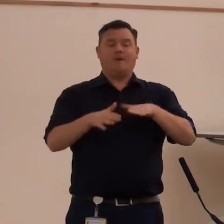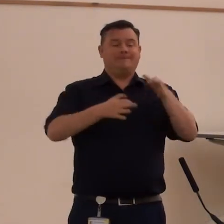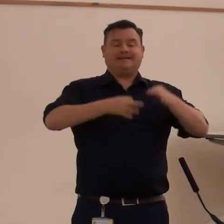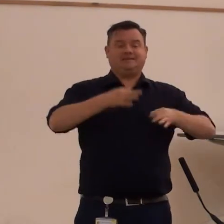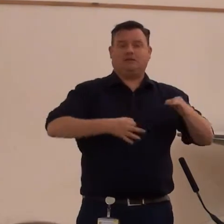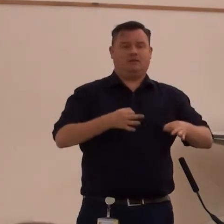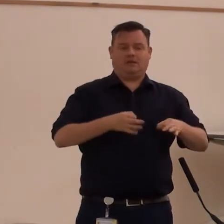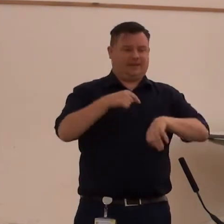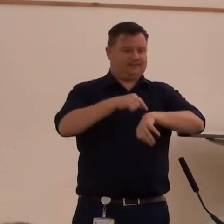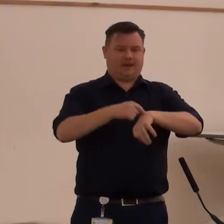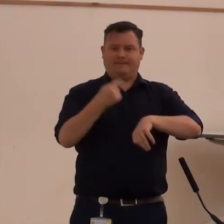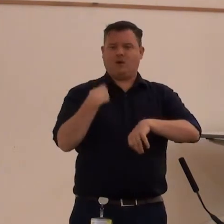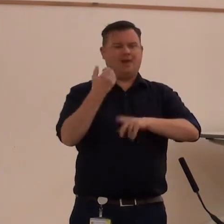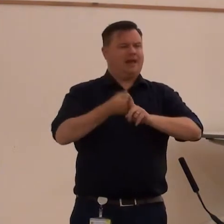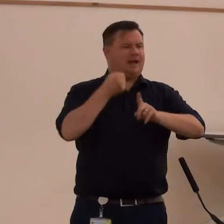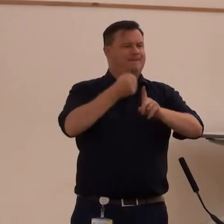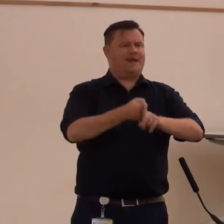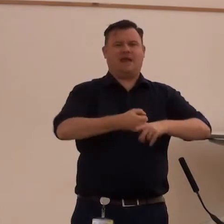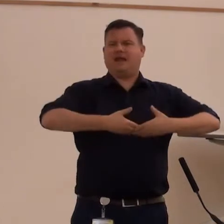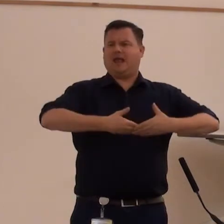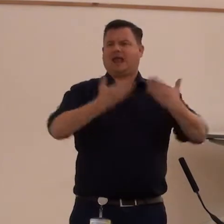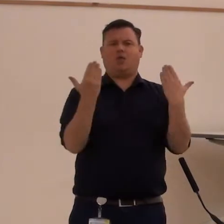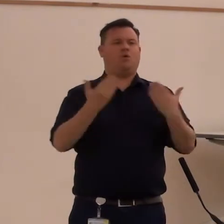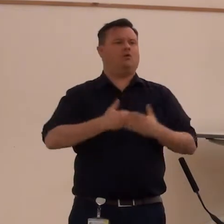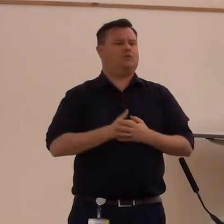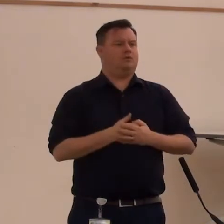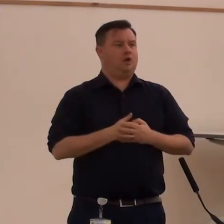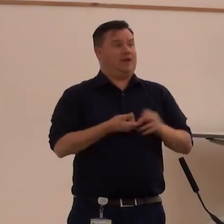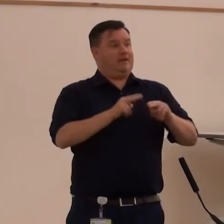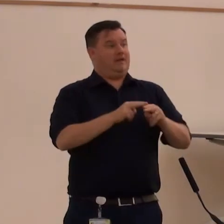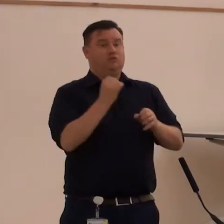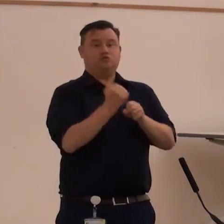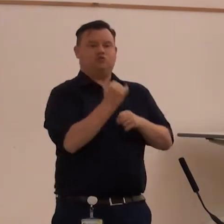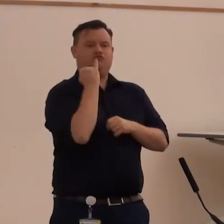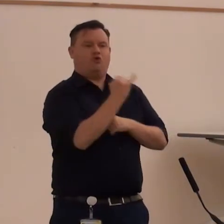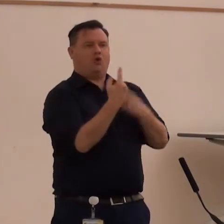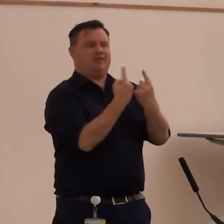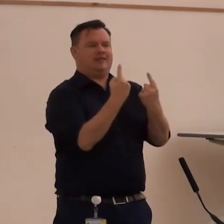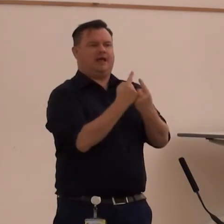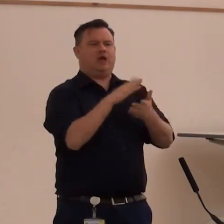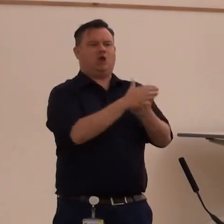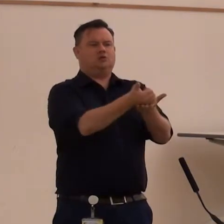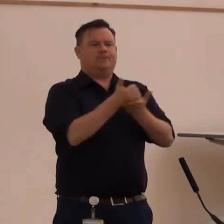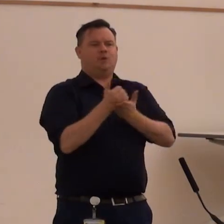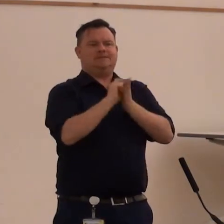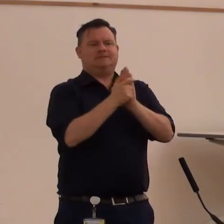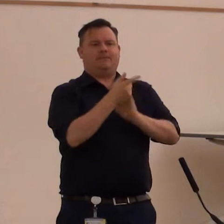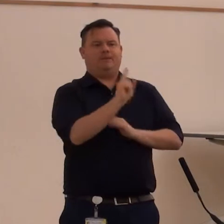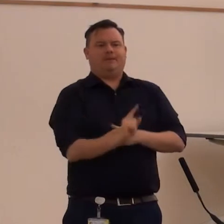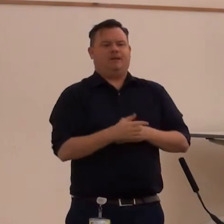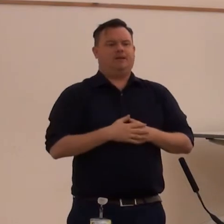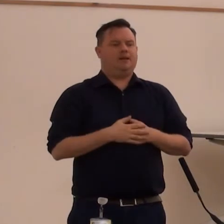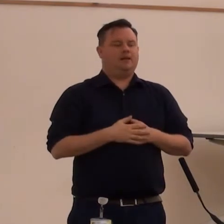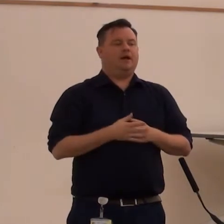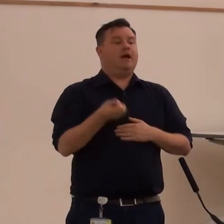would basically campaign against anybody who was doing the wrong thing and not supporting disabled people.